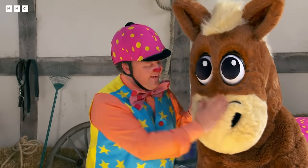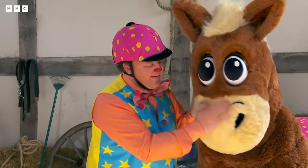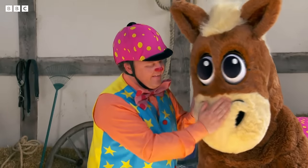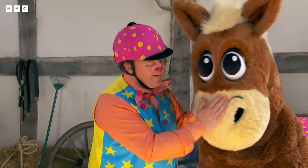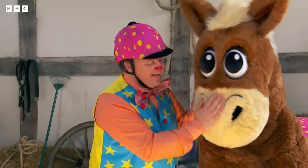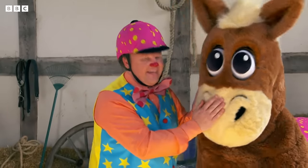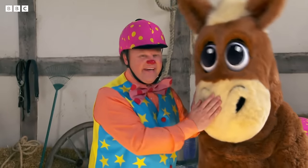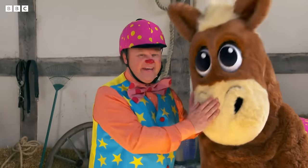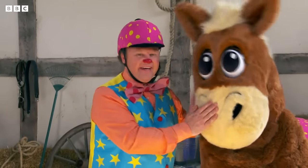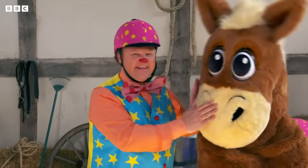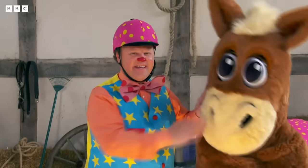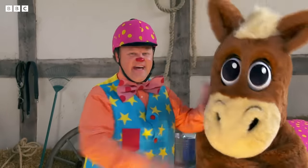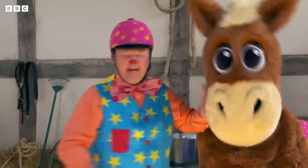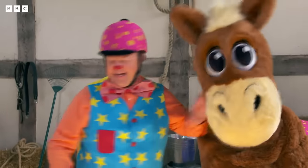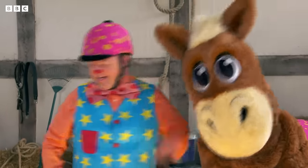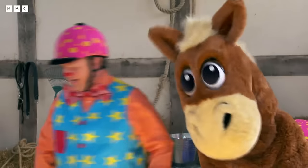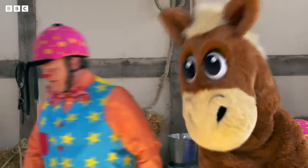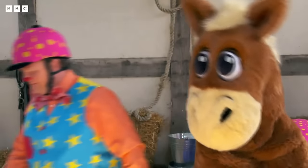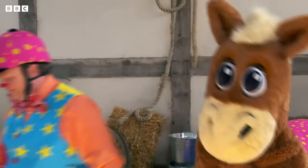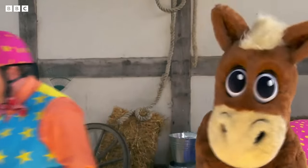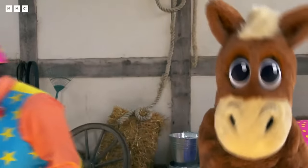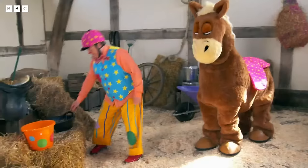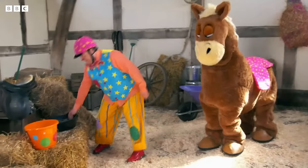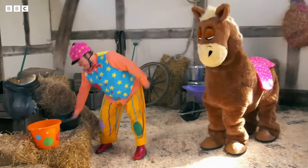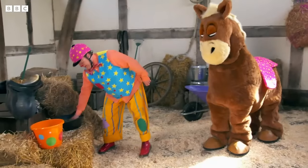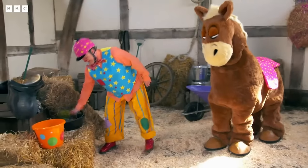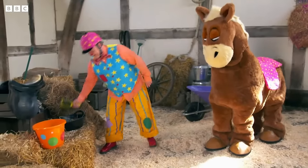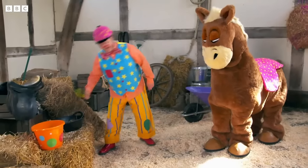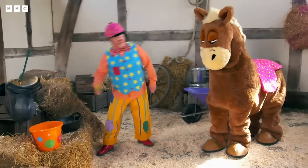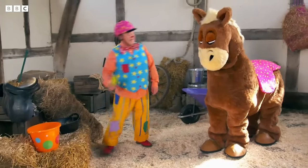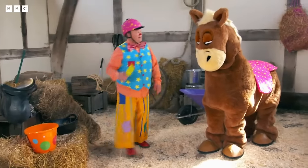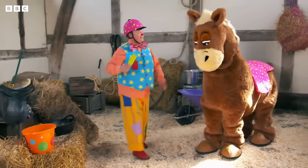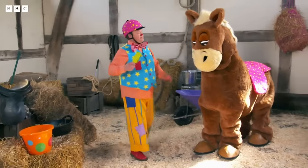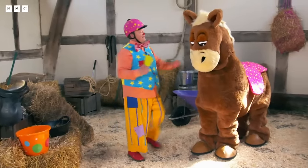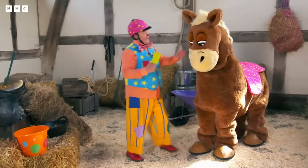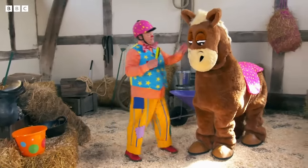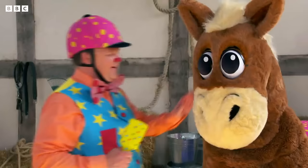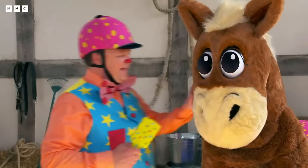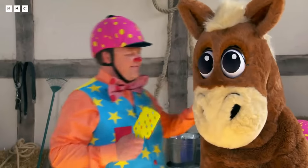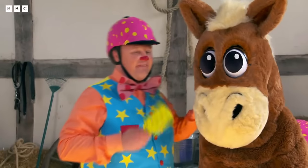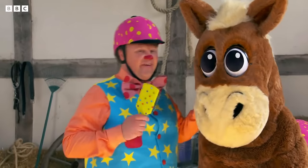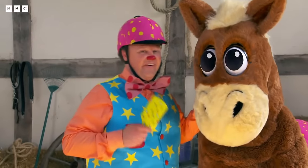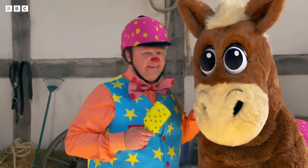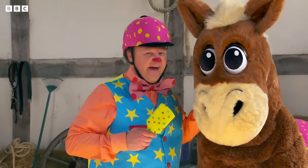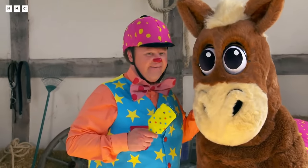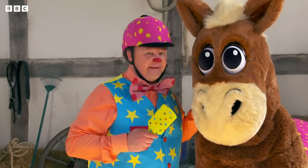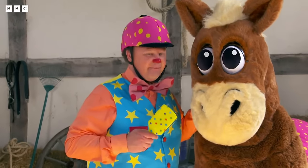too. Good girl! Right, come on, Spotty. Let's give your nose a